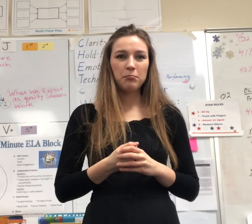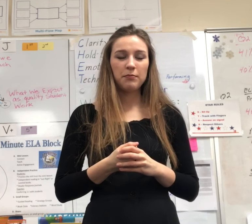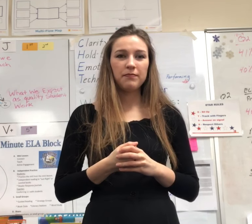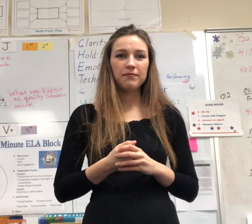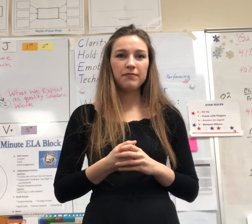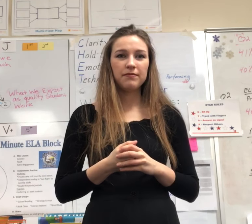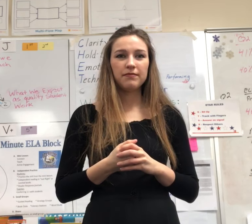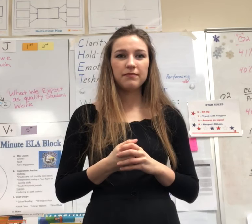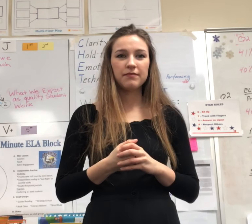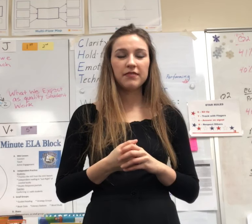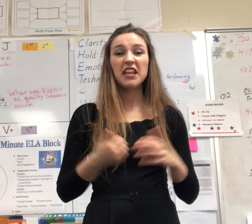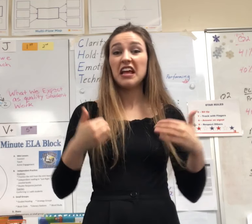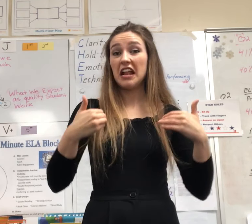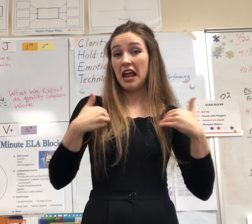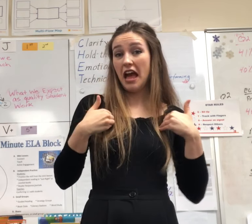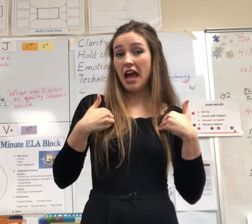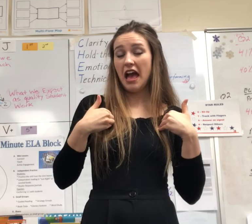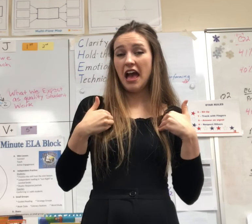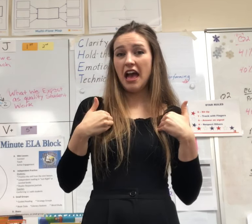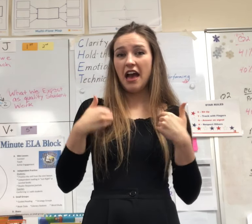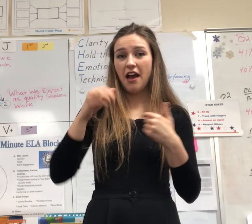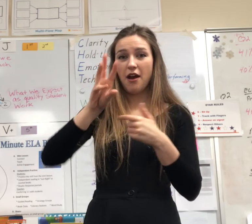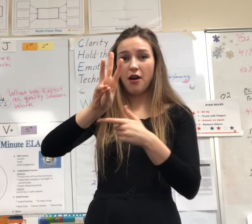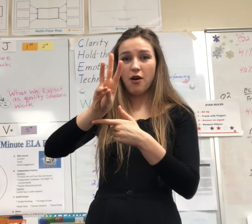have weights, okay?